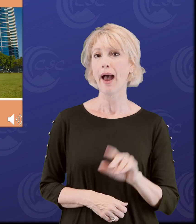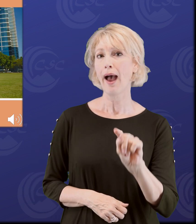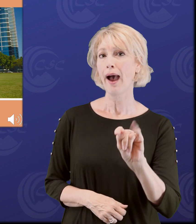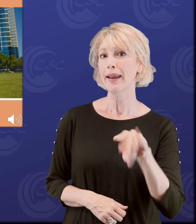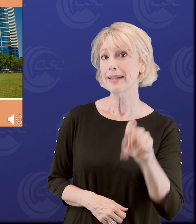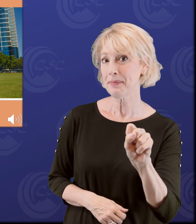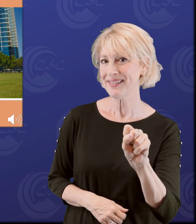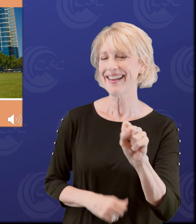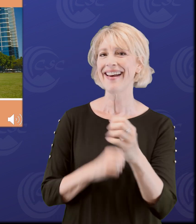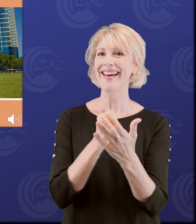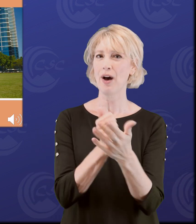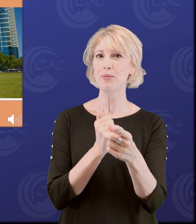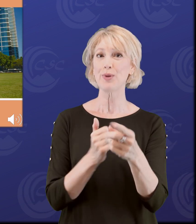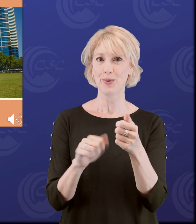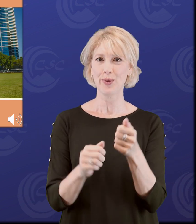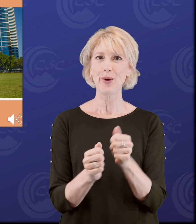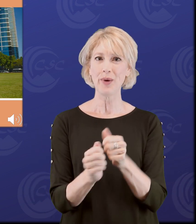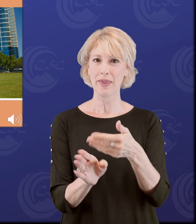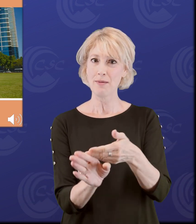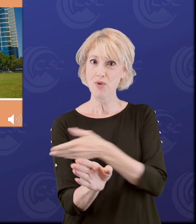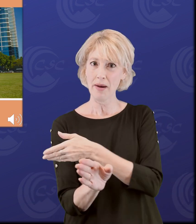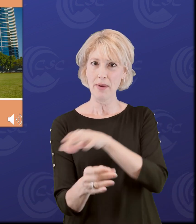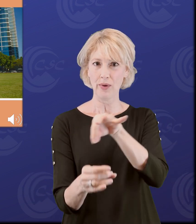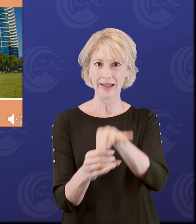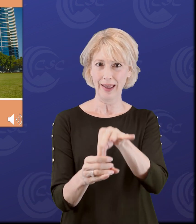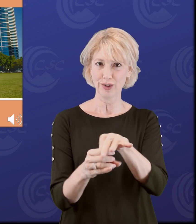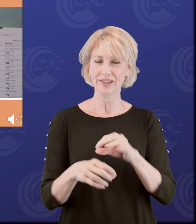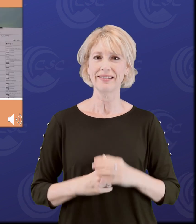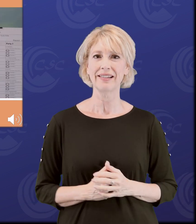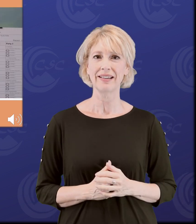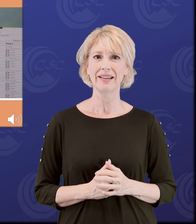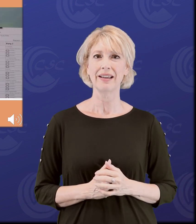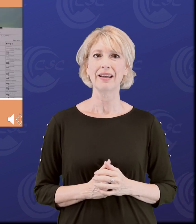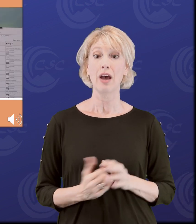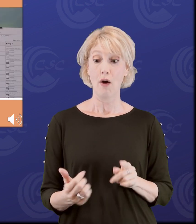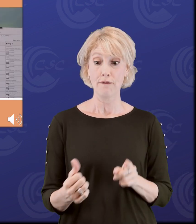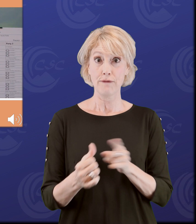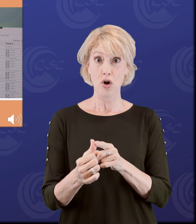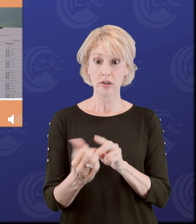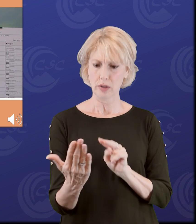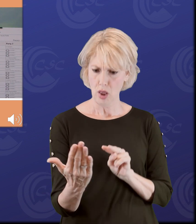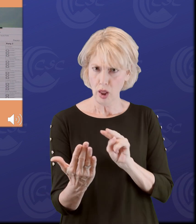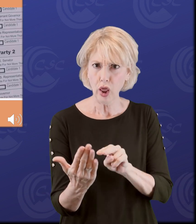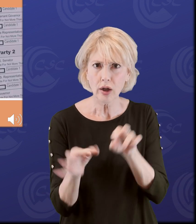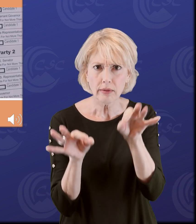Here's a couple tips to help you with the primary election. On your ballot, review the instructions.